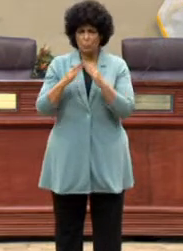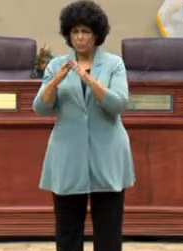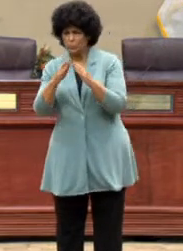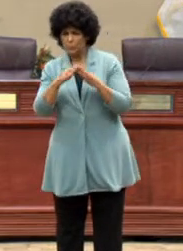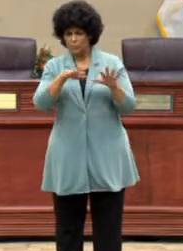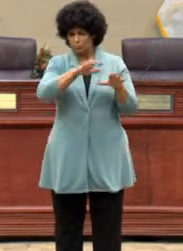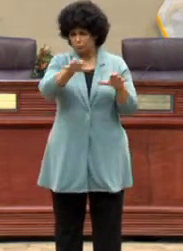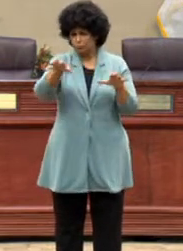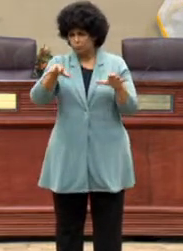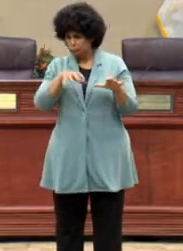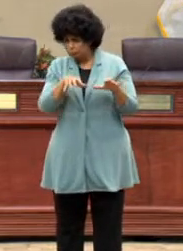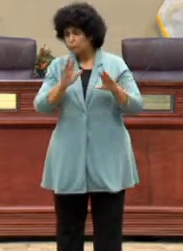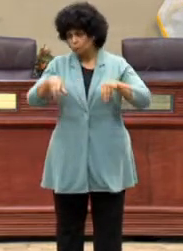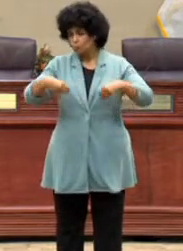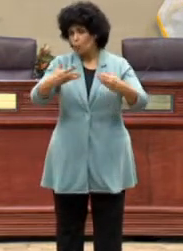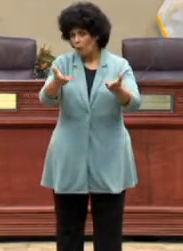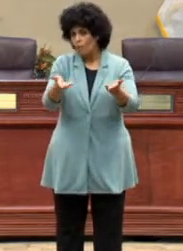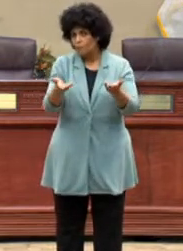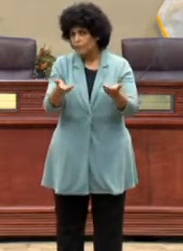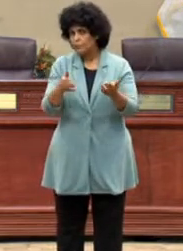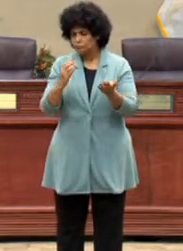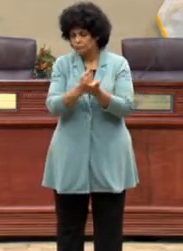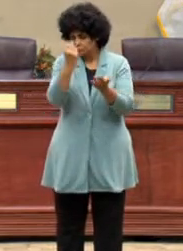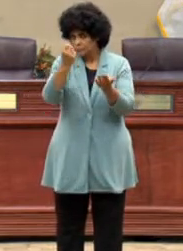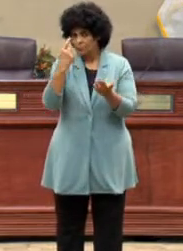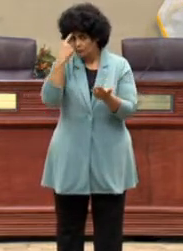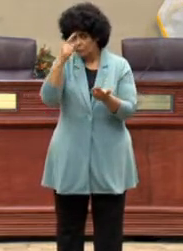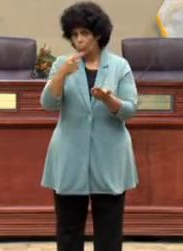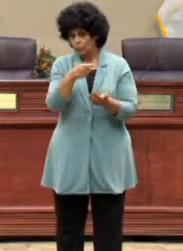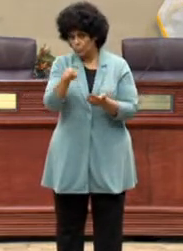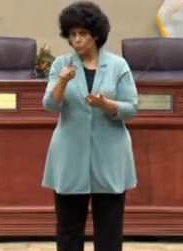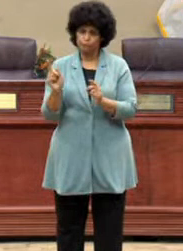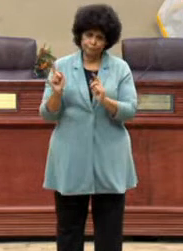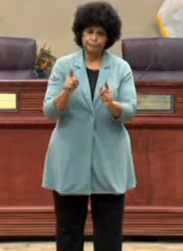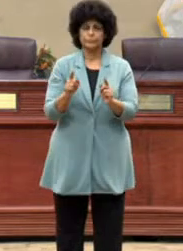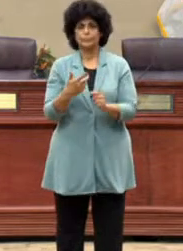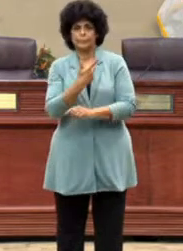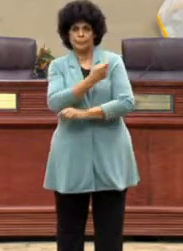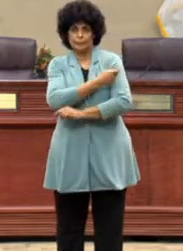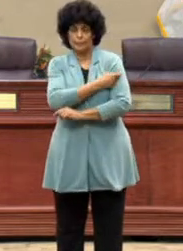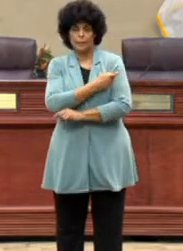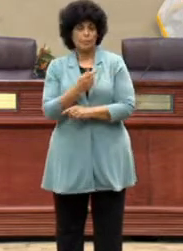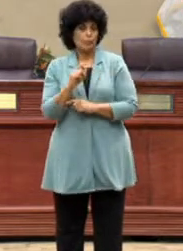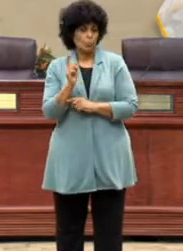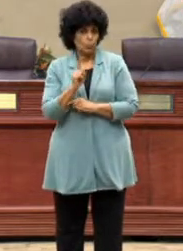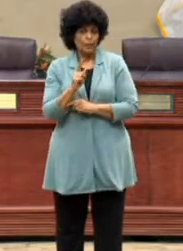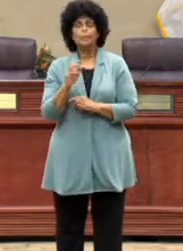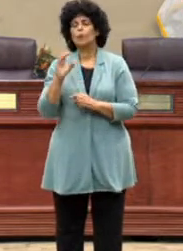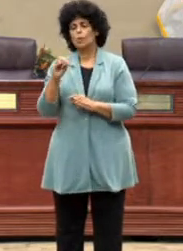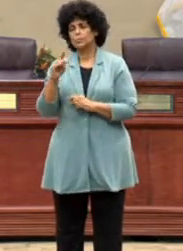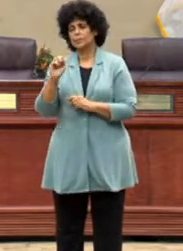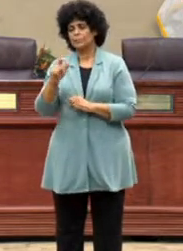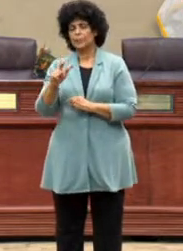are offering the opportunity for vaccines. You can get information about these sites from